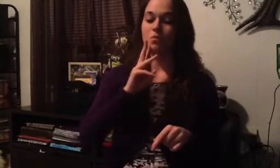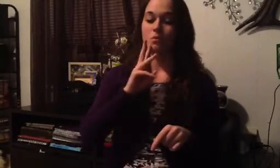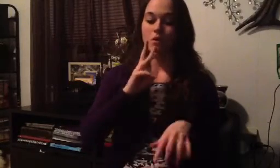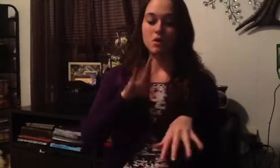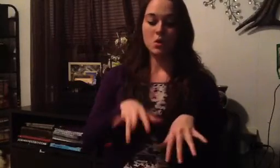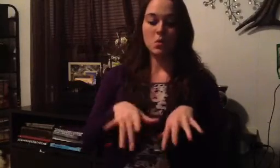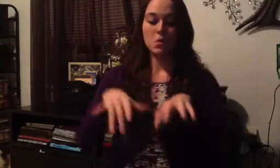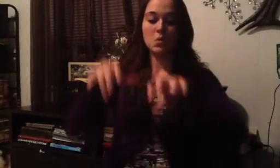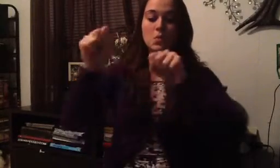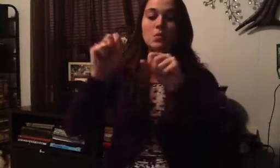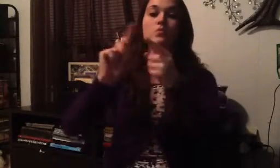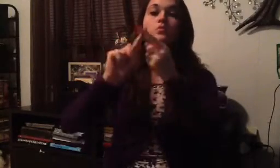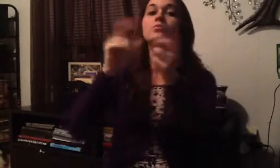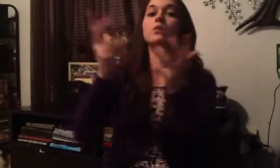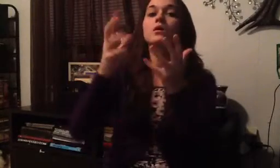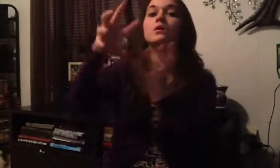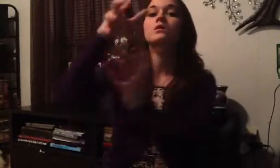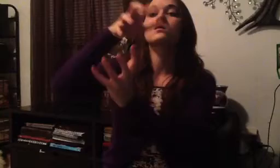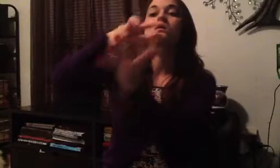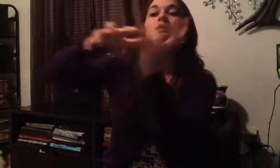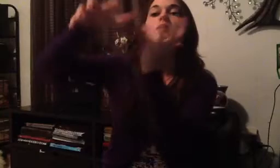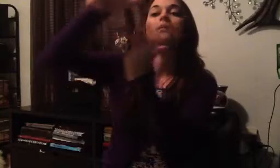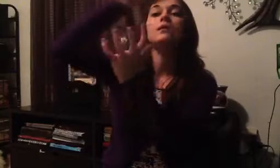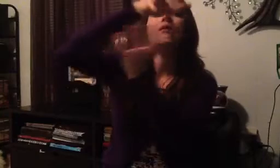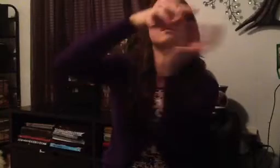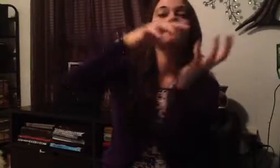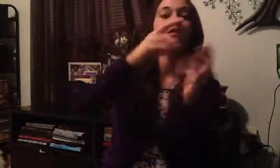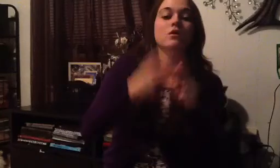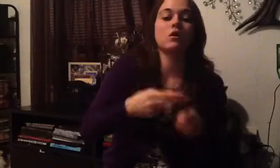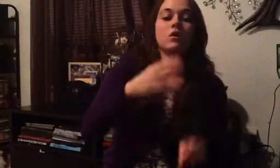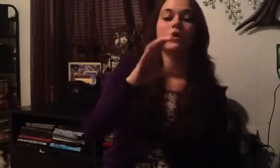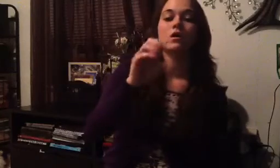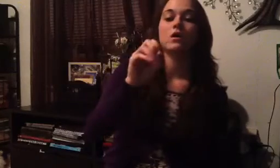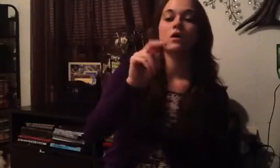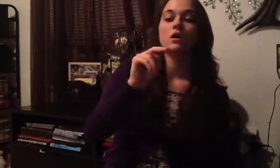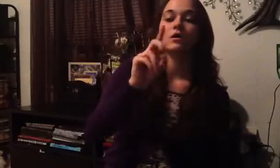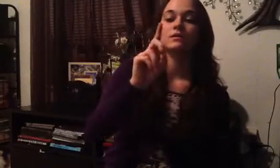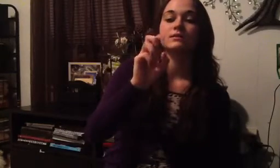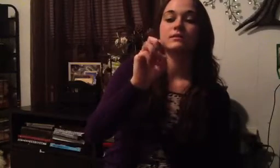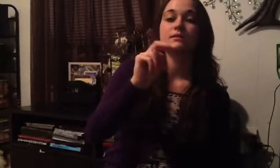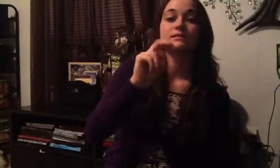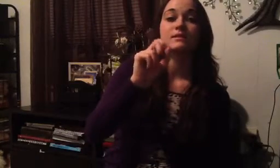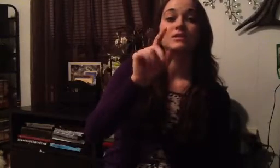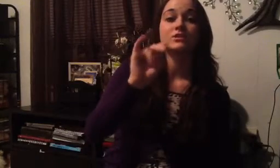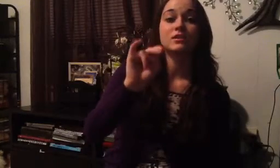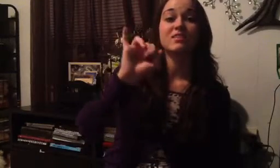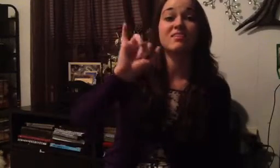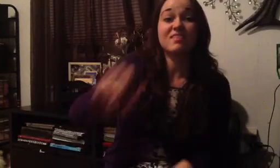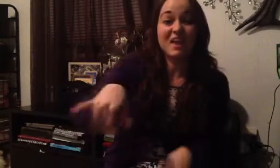Condensation is the process by which water vapor molecules cool, stick together, and become liquid again in cloud